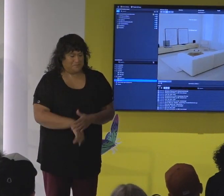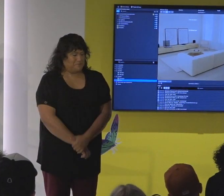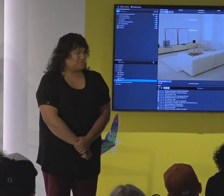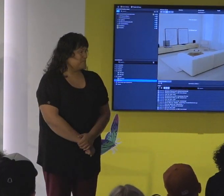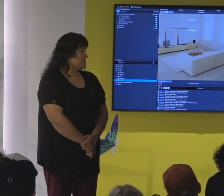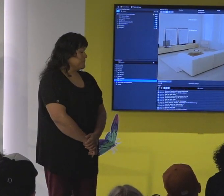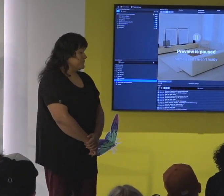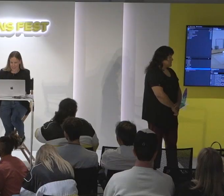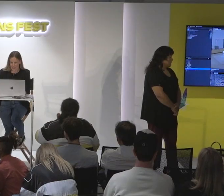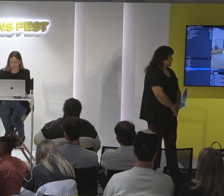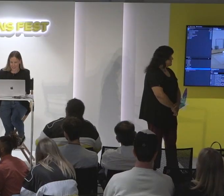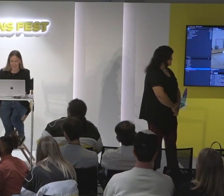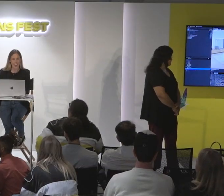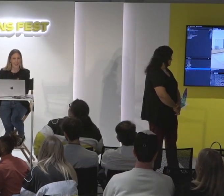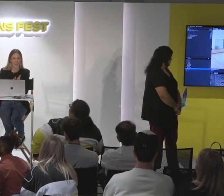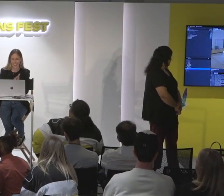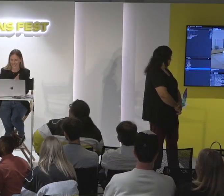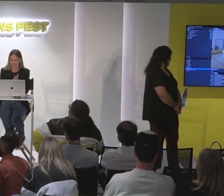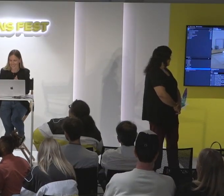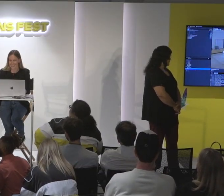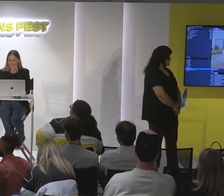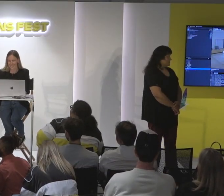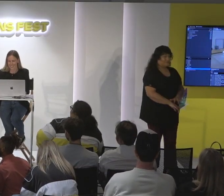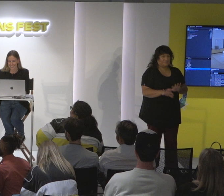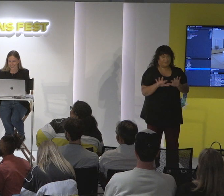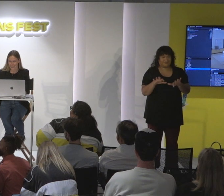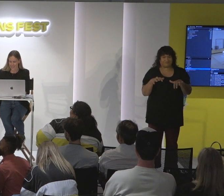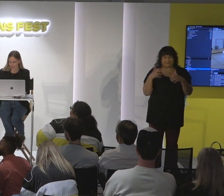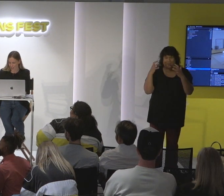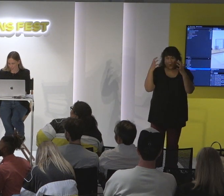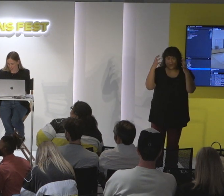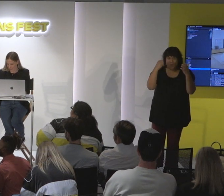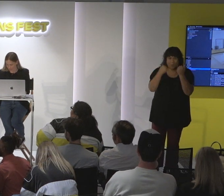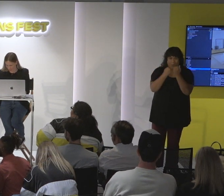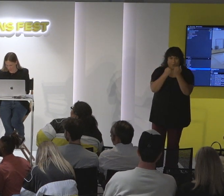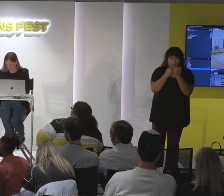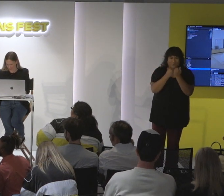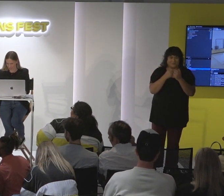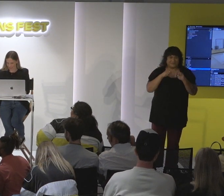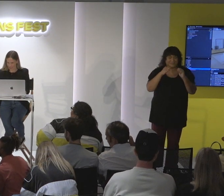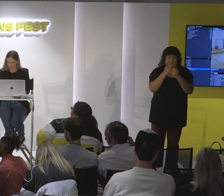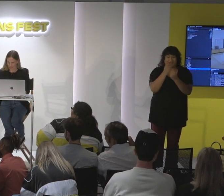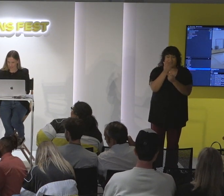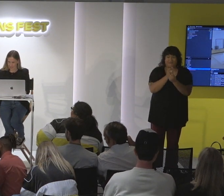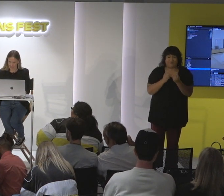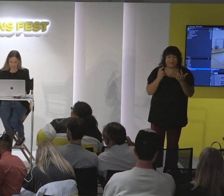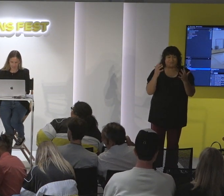Okay, team effort here. Yeah, love that.